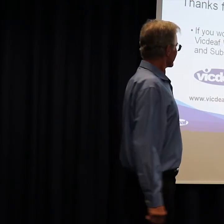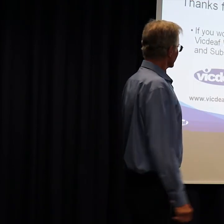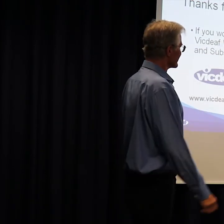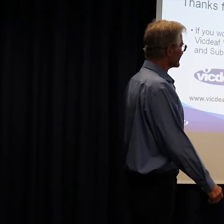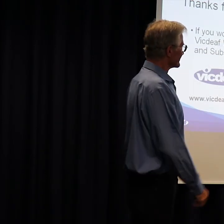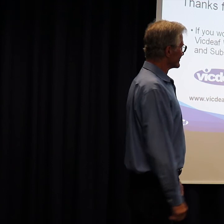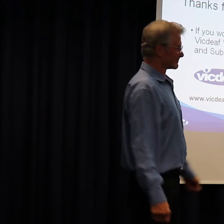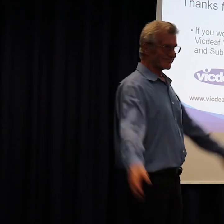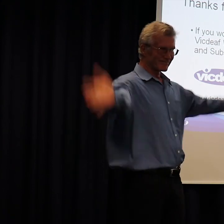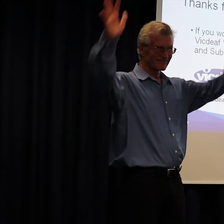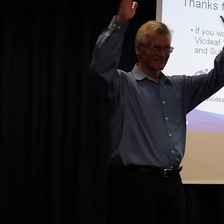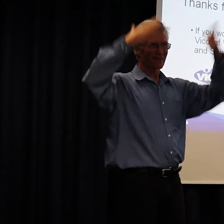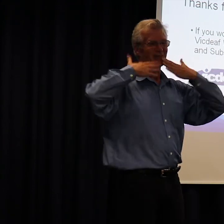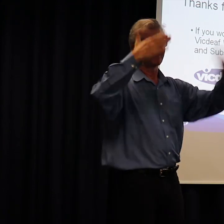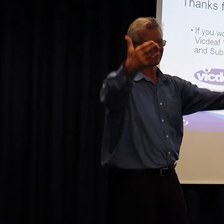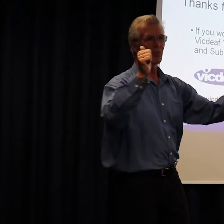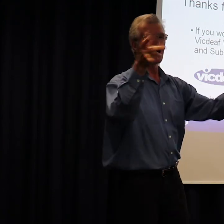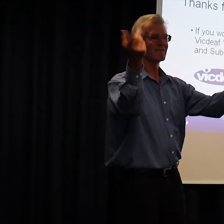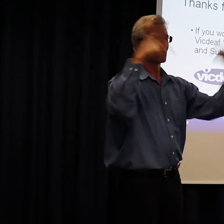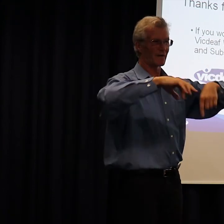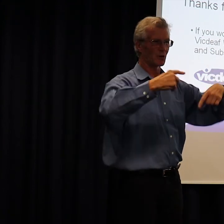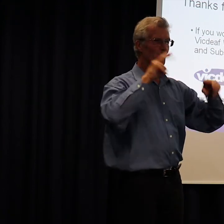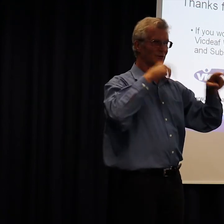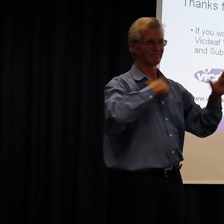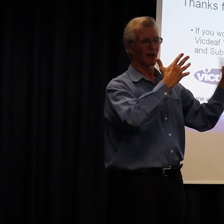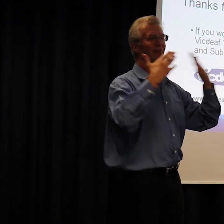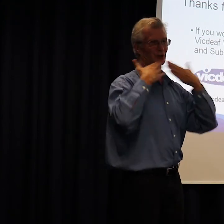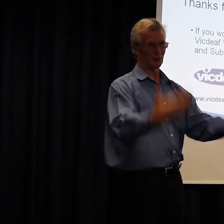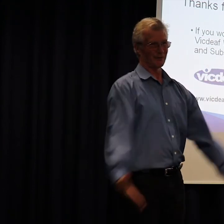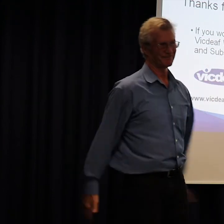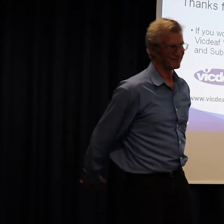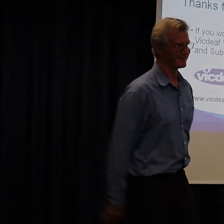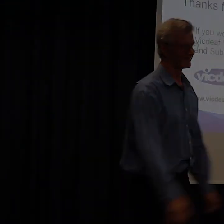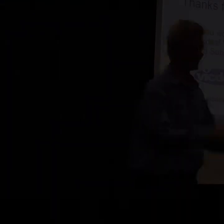done. Thank you very much. Thank you so much.